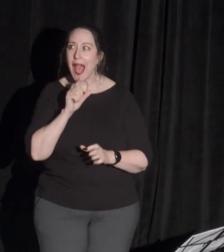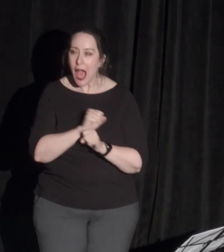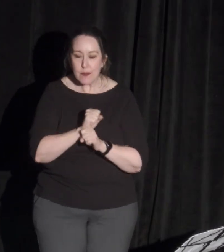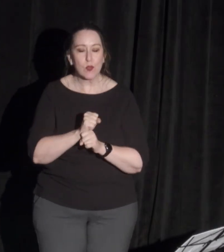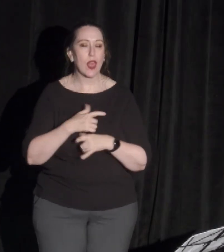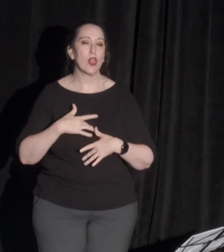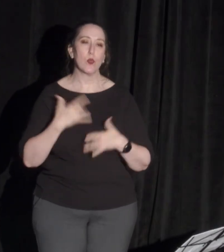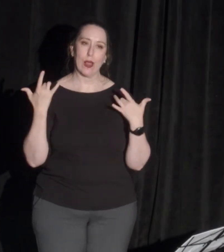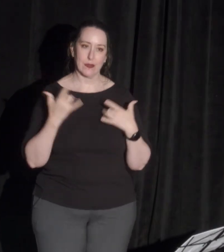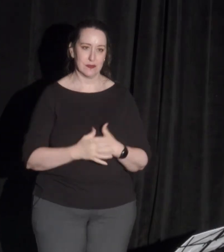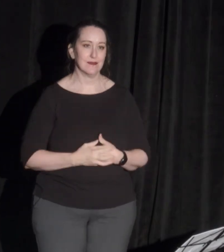thrilled.